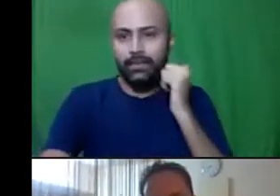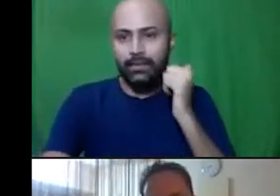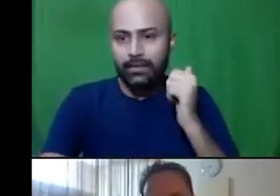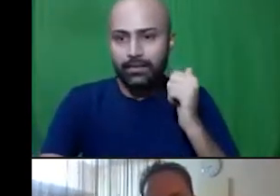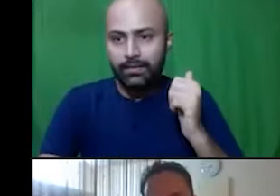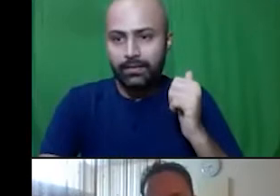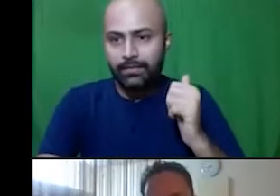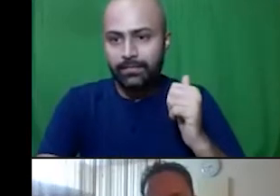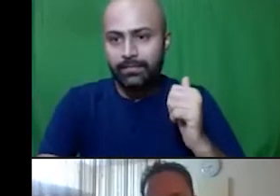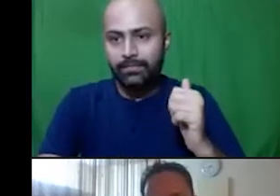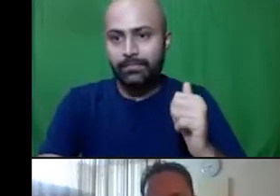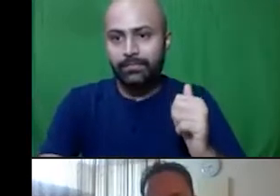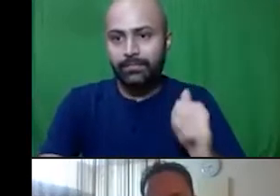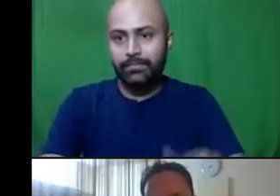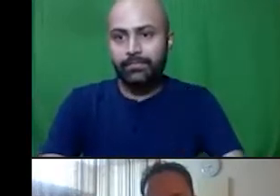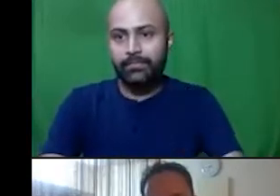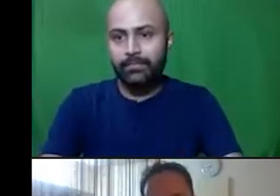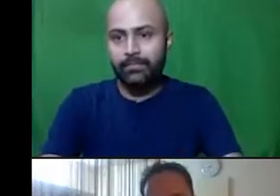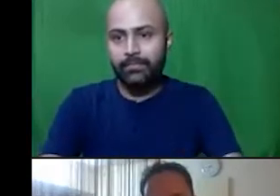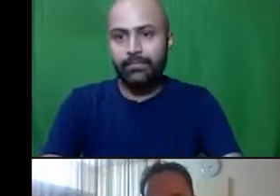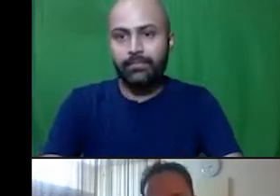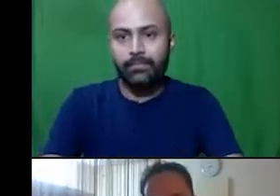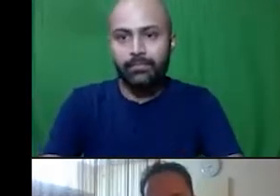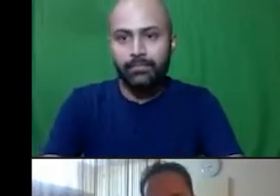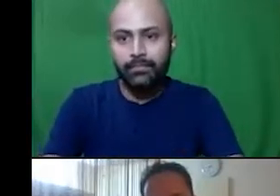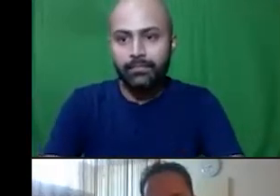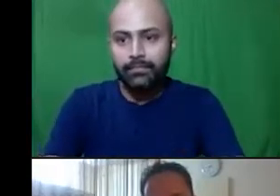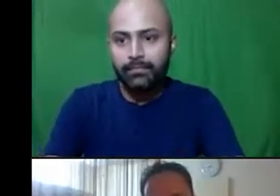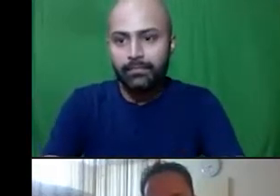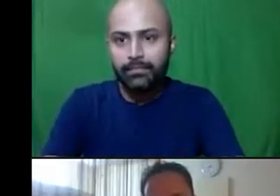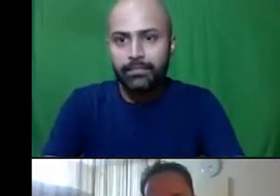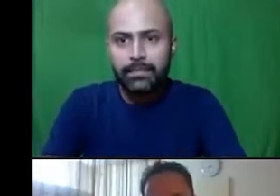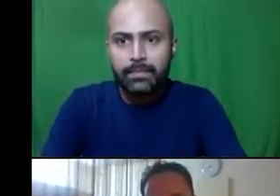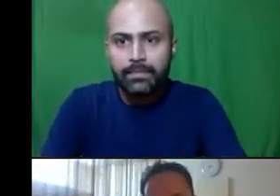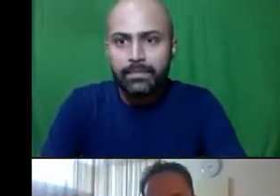Okay. Now I will ask Kamaldev to take over.